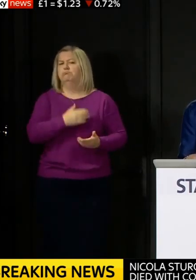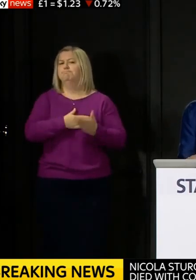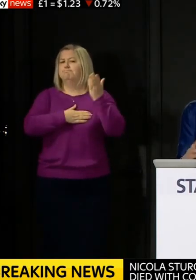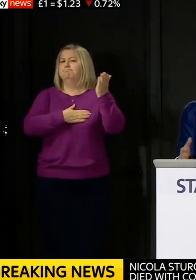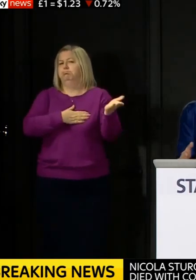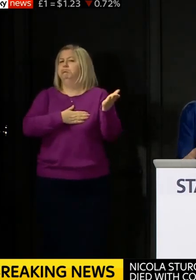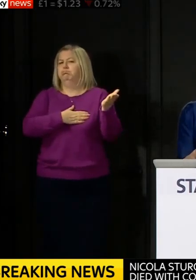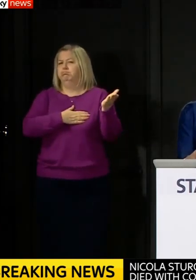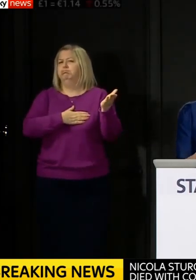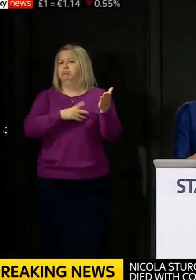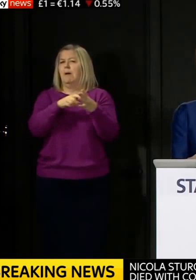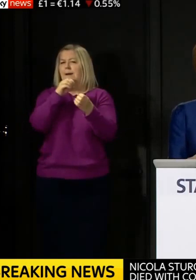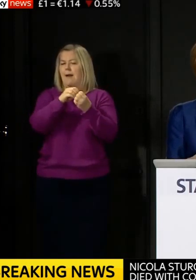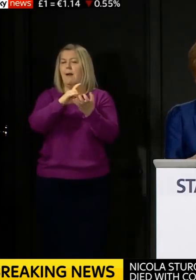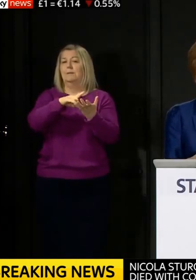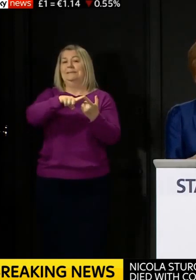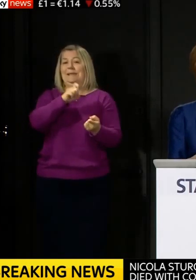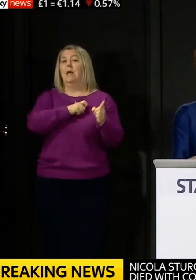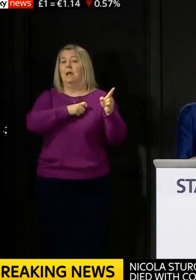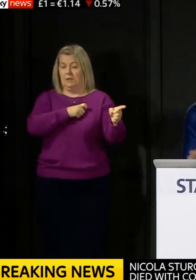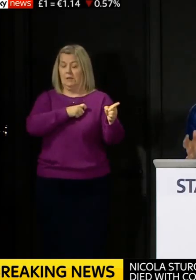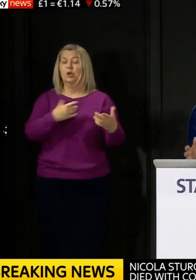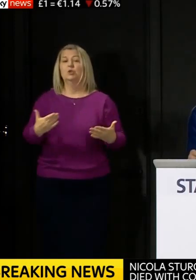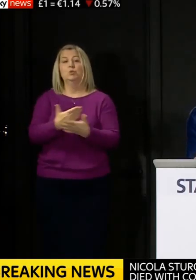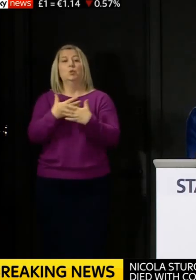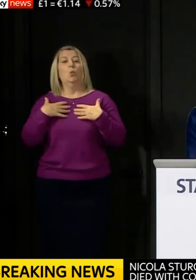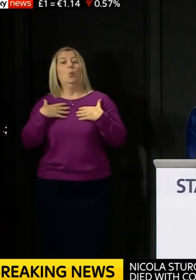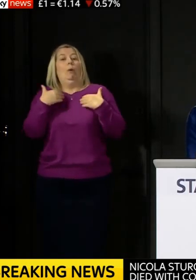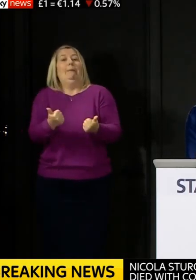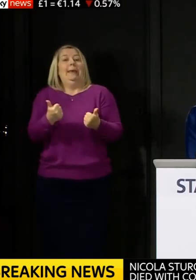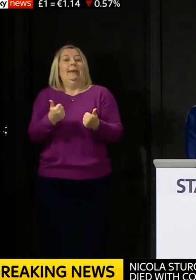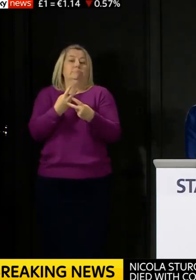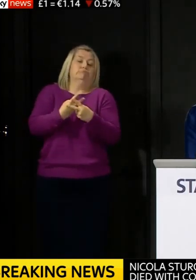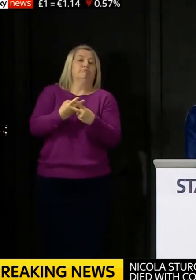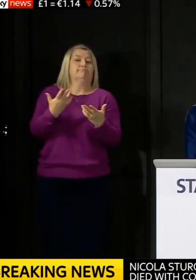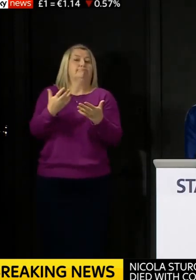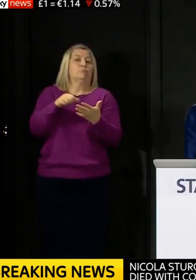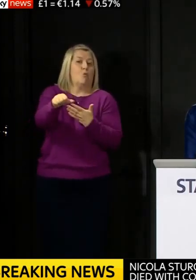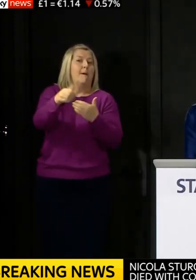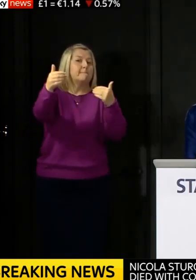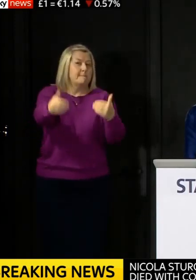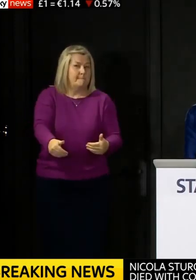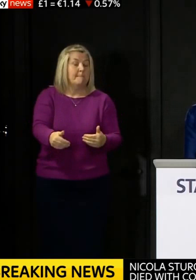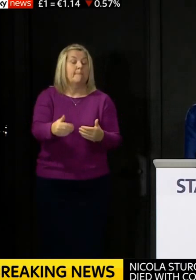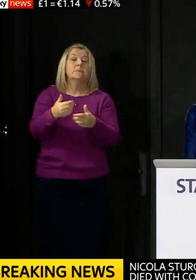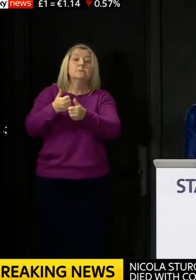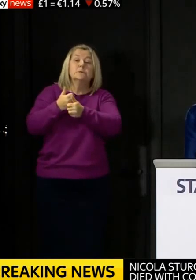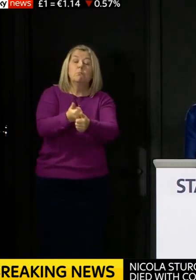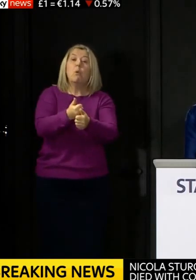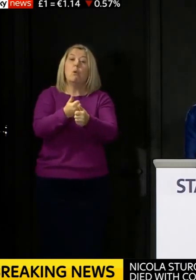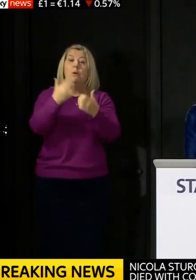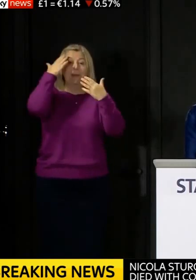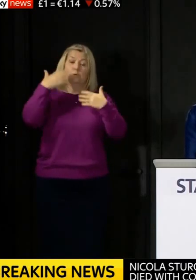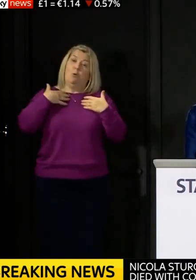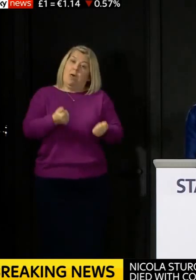details of a new wellbeing programme which is being launched today. That's a new programme to support the mental health of those working